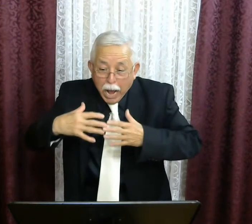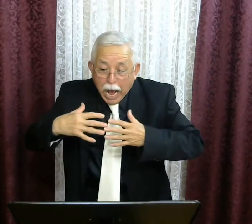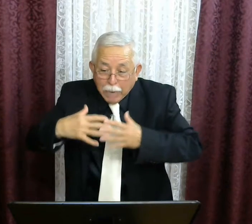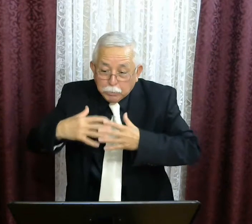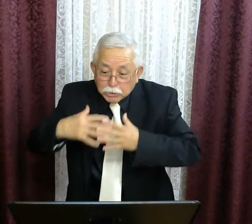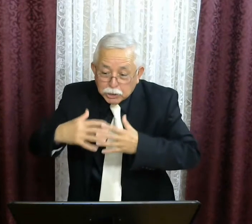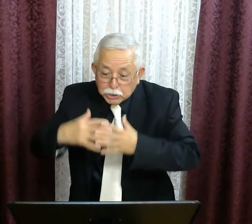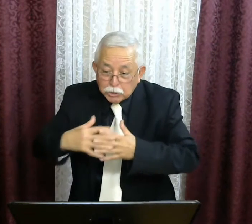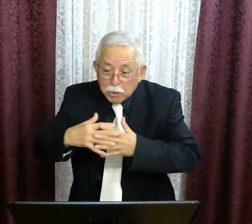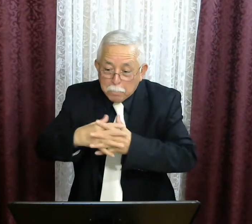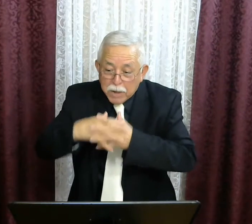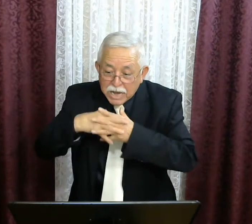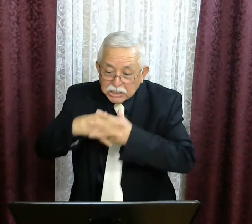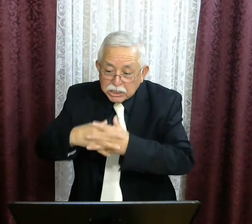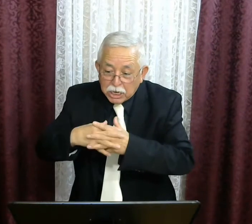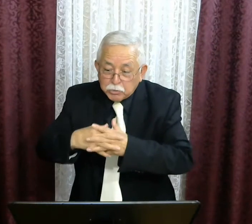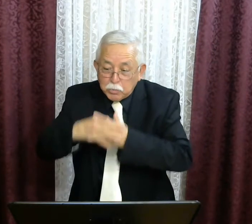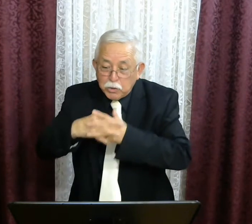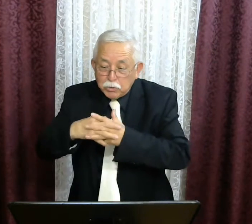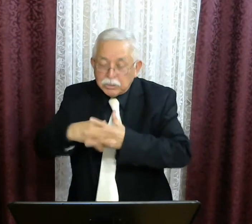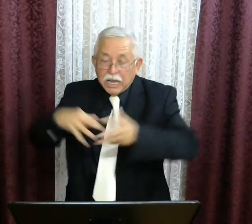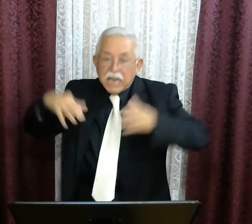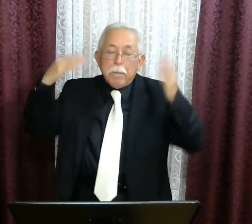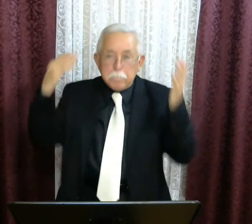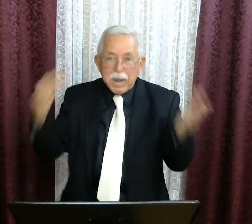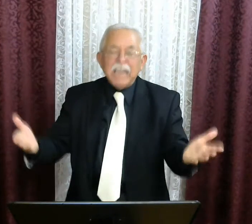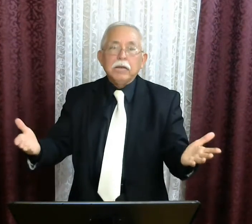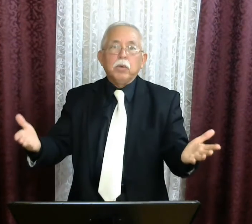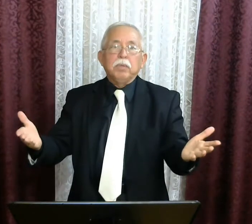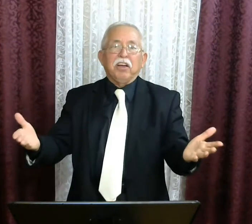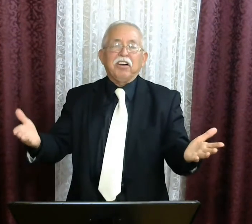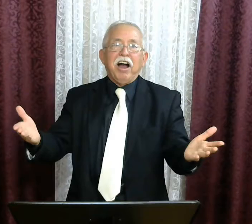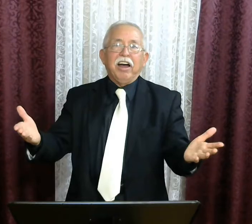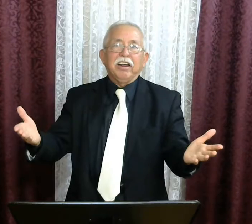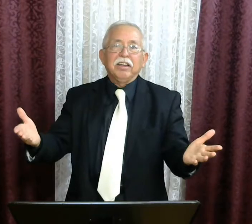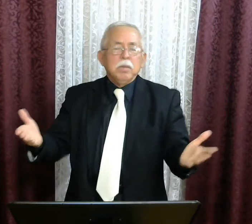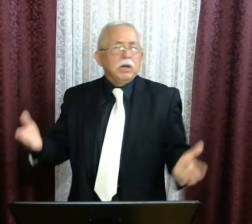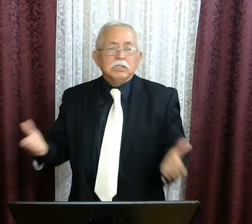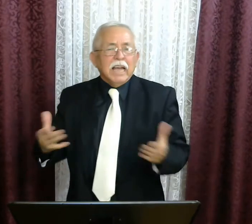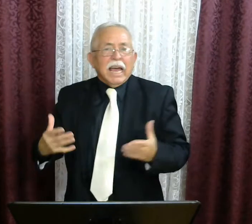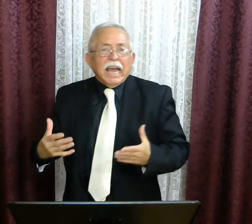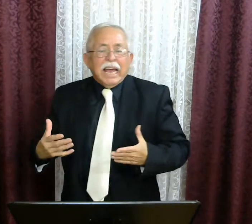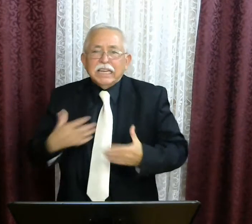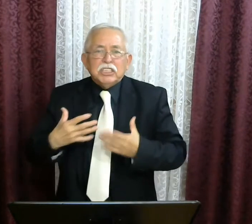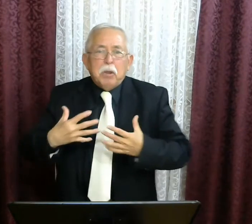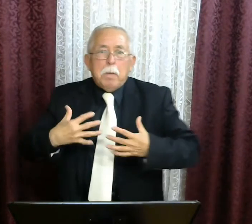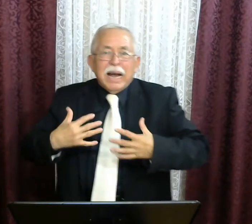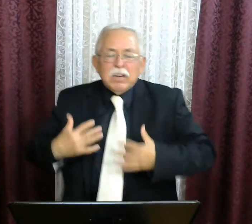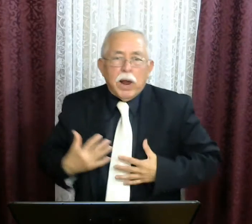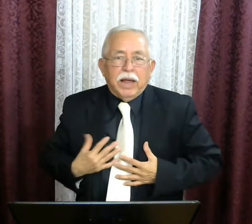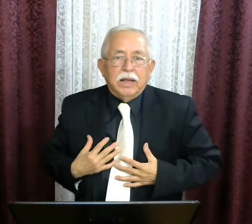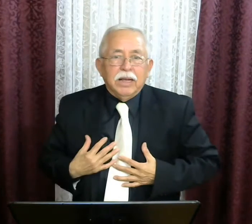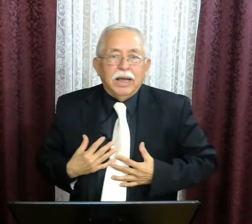I position myself to be used in a mighty way by God. Because it is not my way.